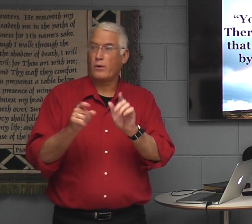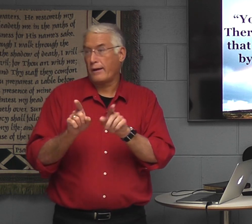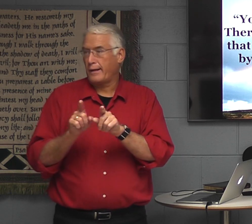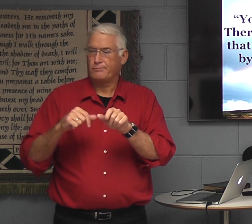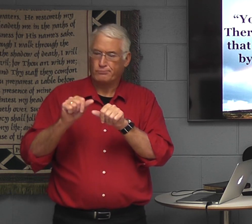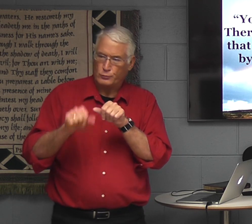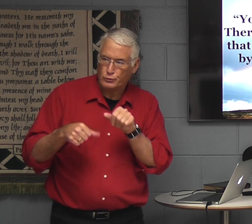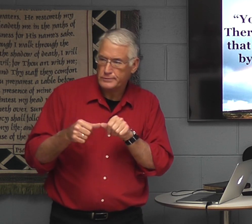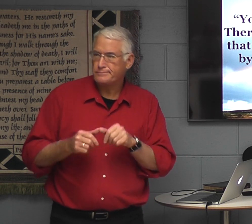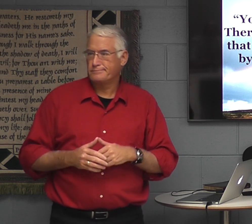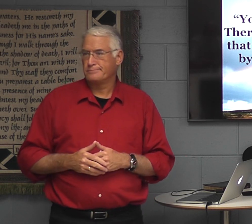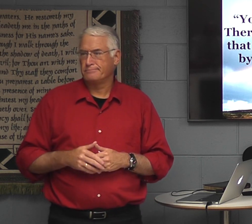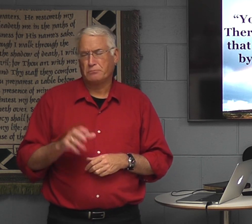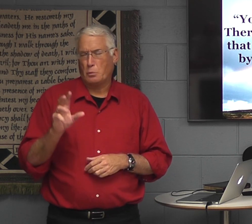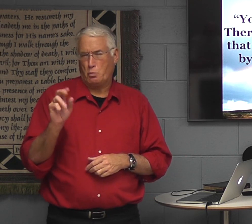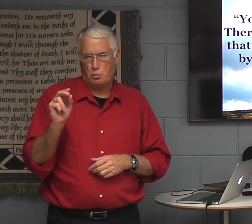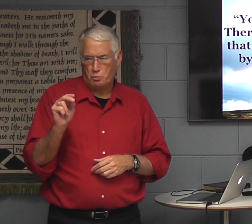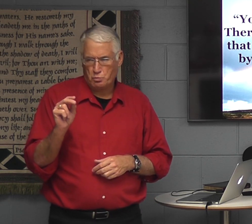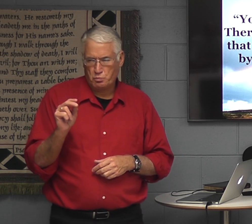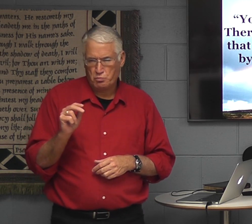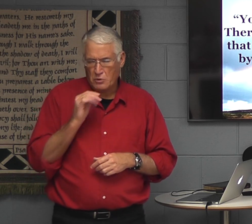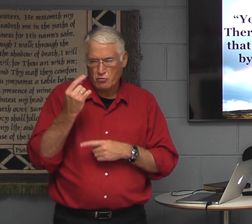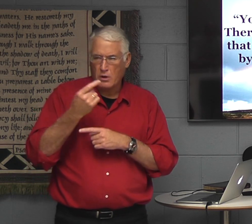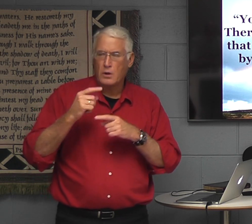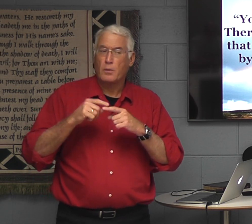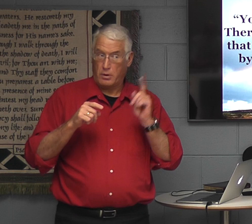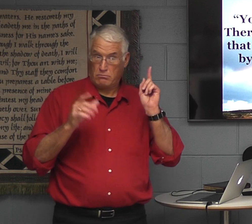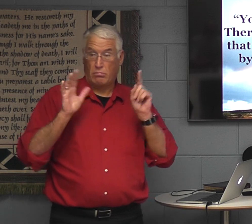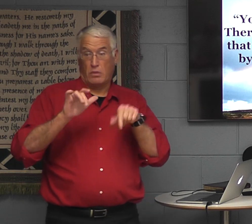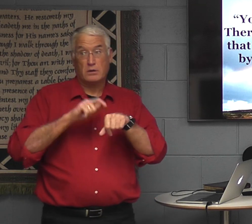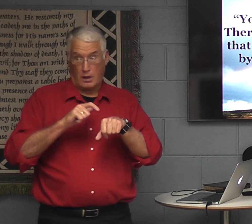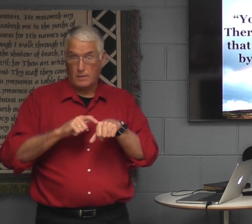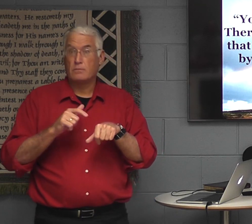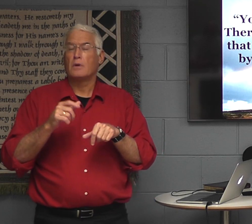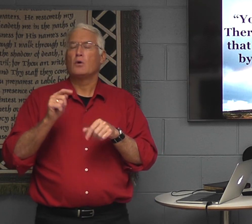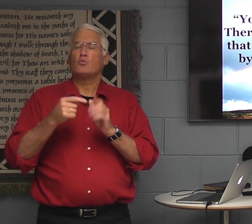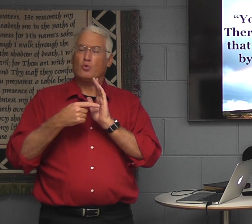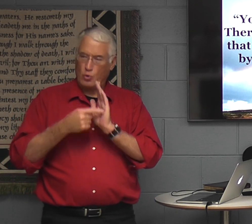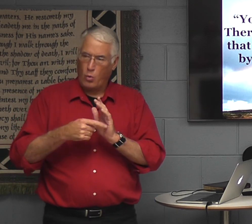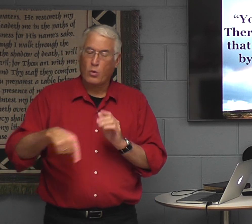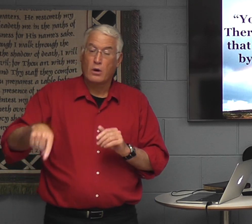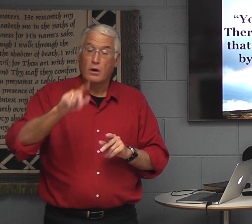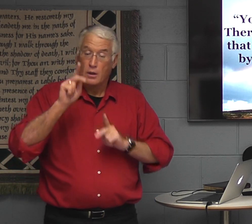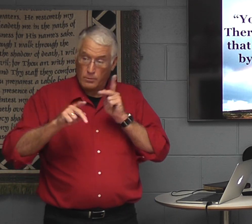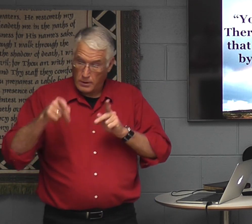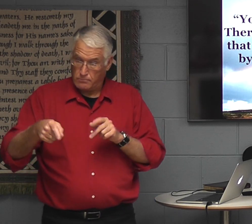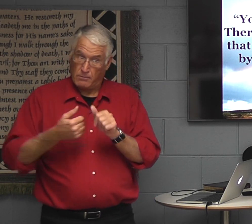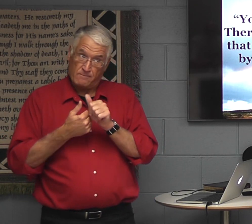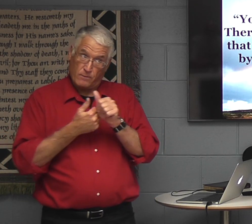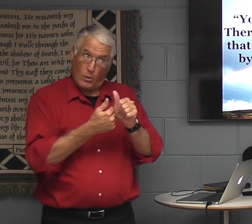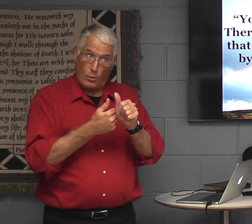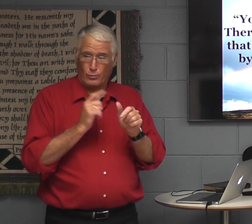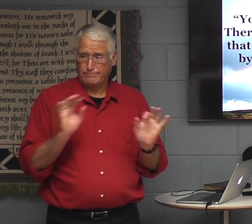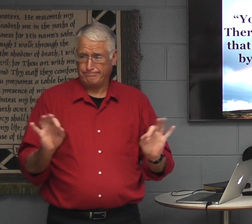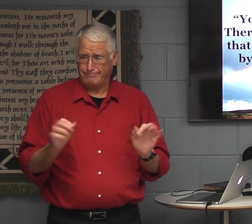that same law anymore, because that was showing circumcision. But at that time, that was showing